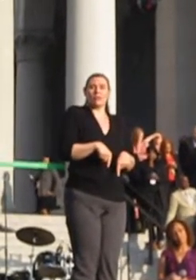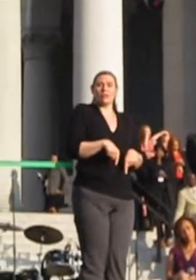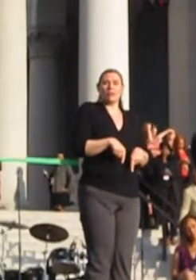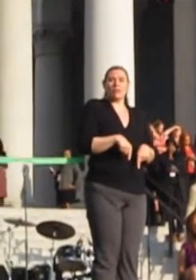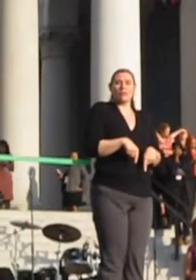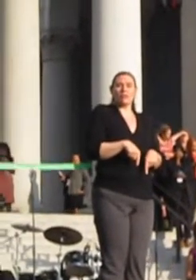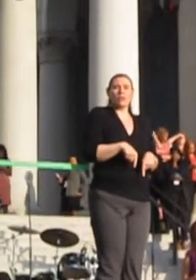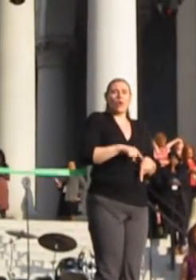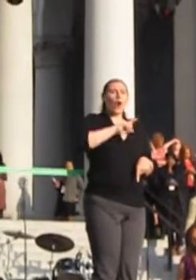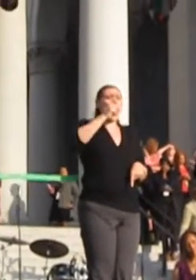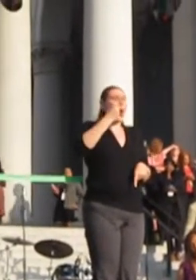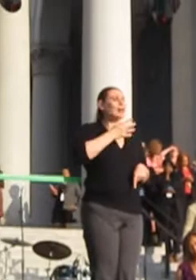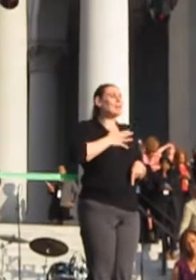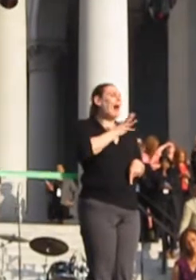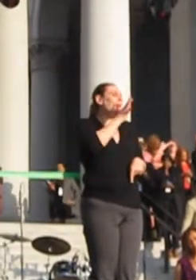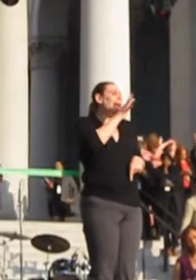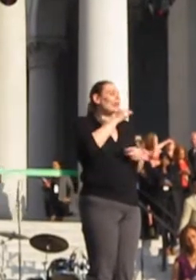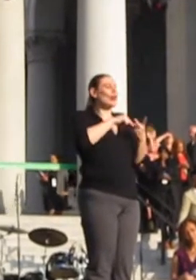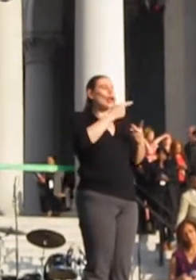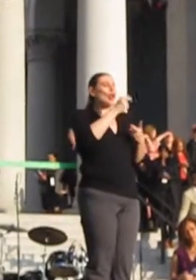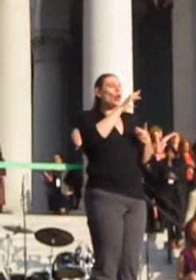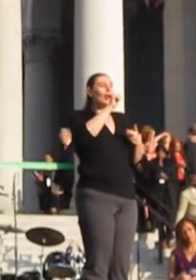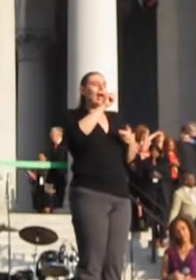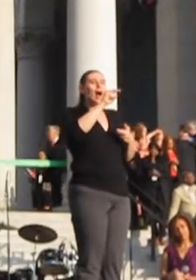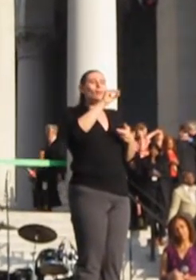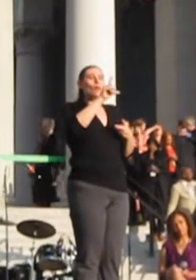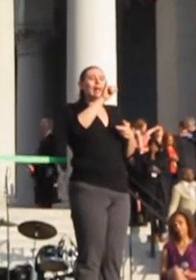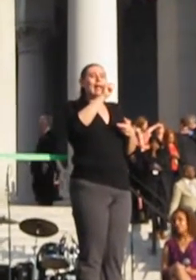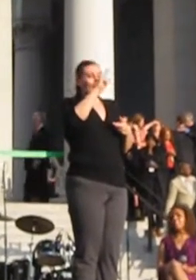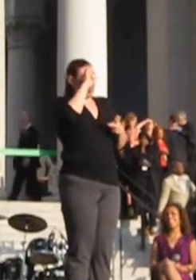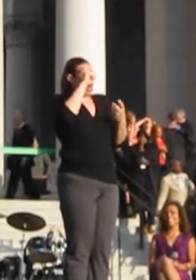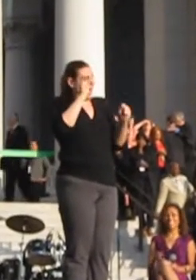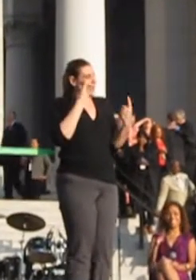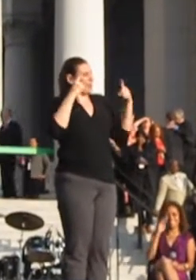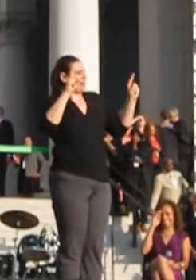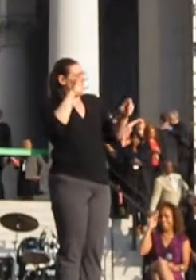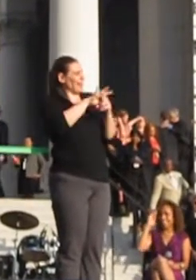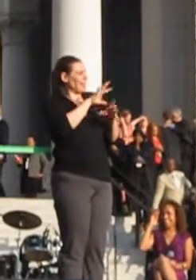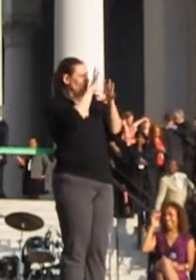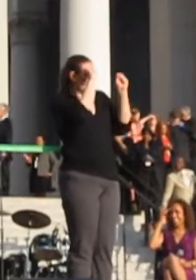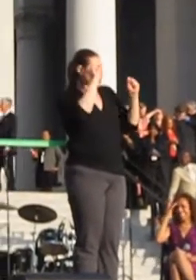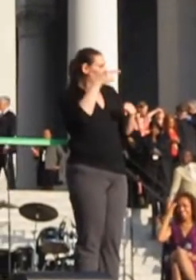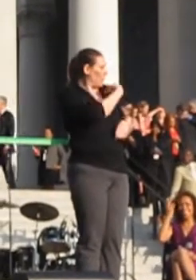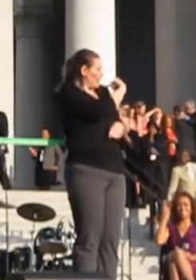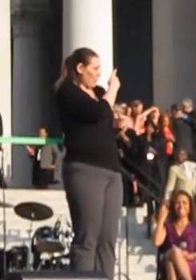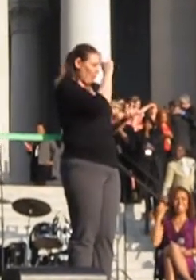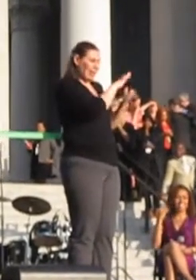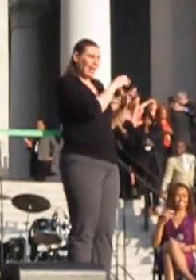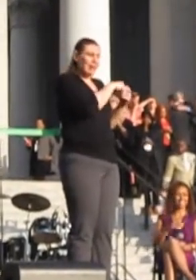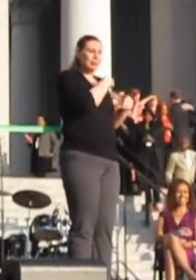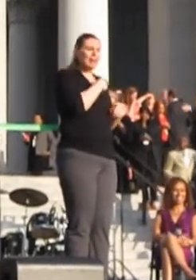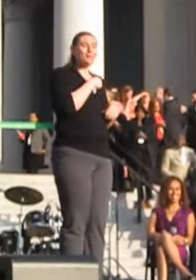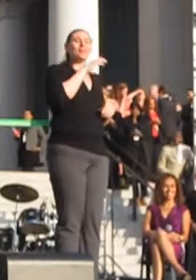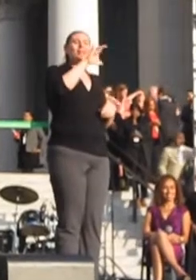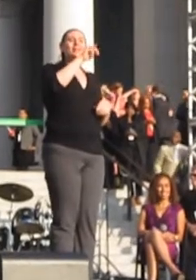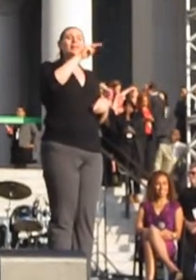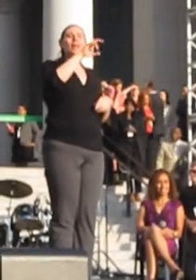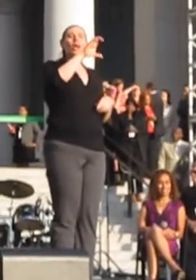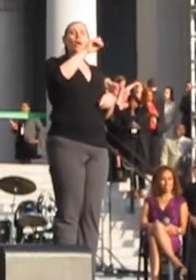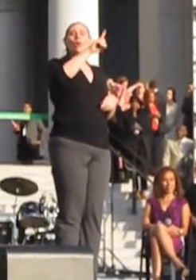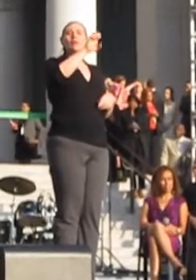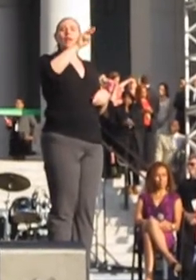when only my mother and Gloria Molina thought I could get elected president, was Cinco de Mayo,